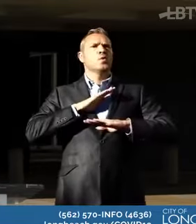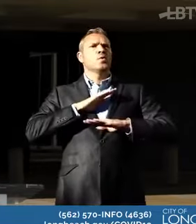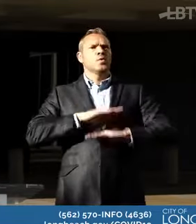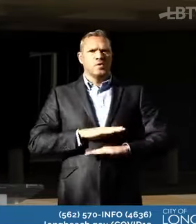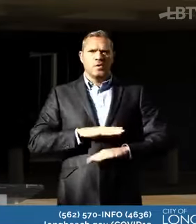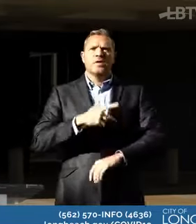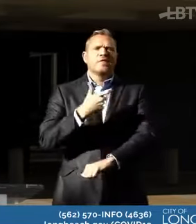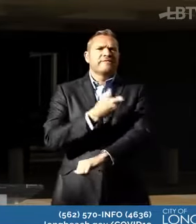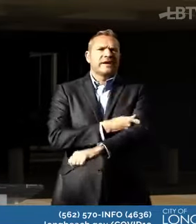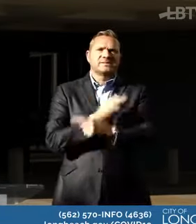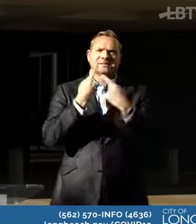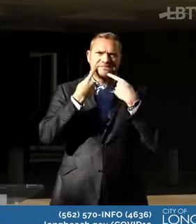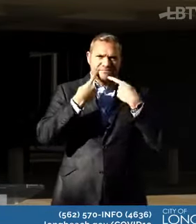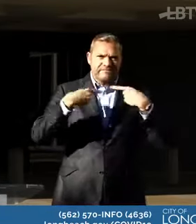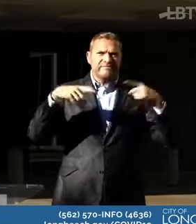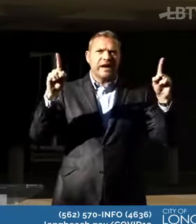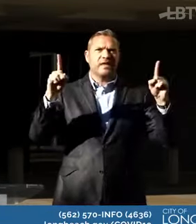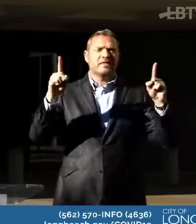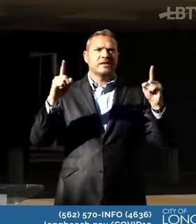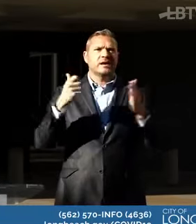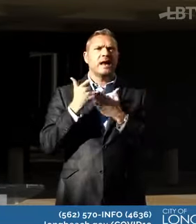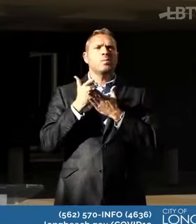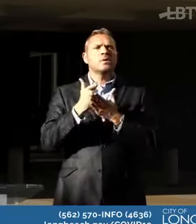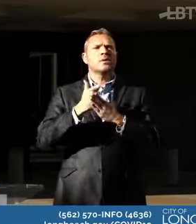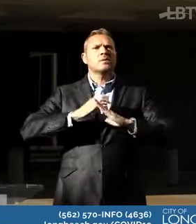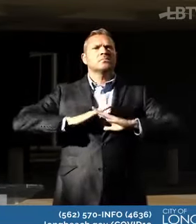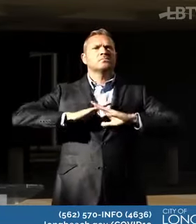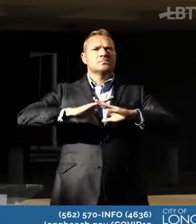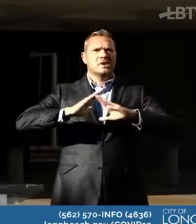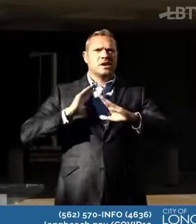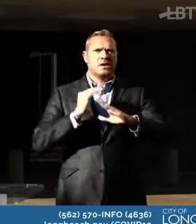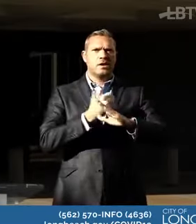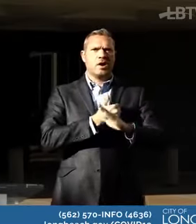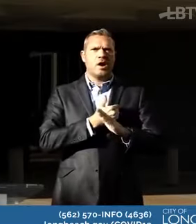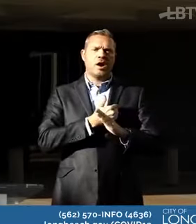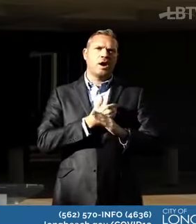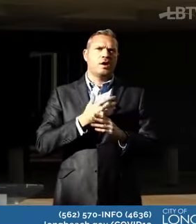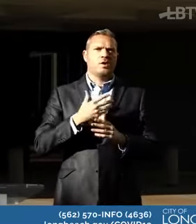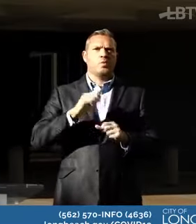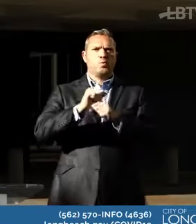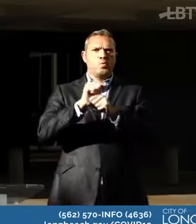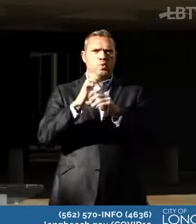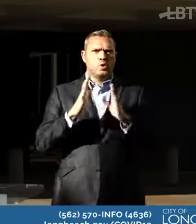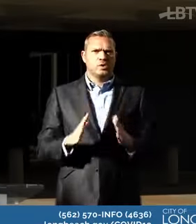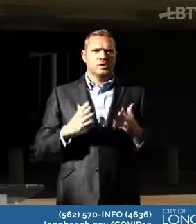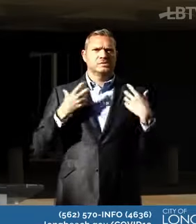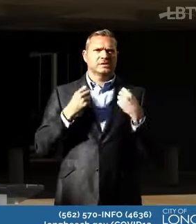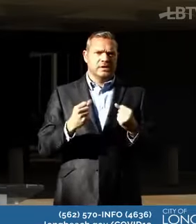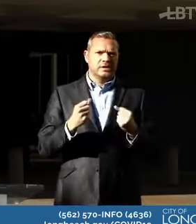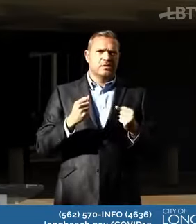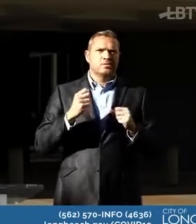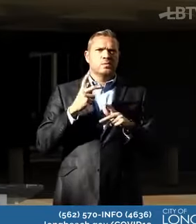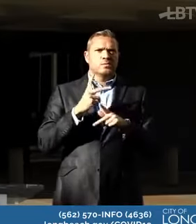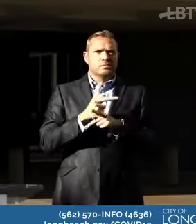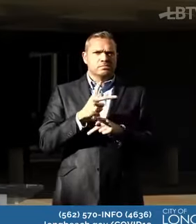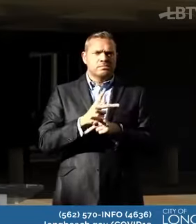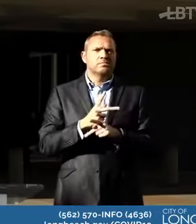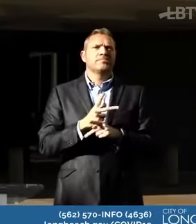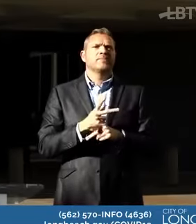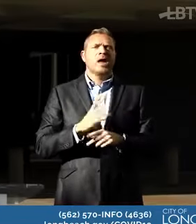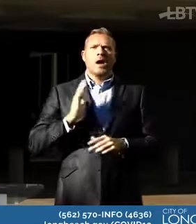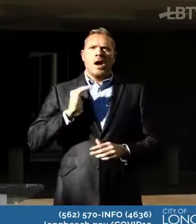able to protect our frontline healthcare workers and the rest of the community. Our dedicated doctors, nurses,